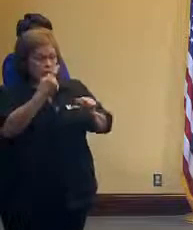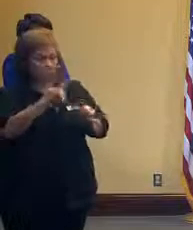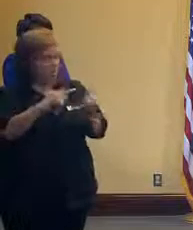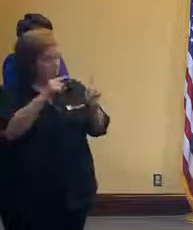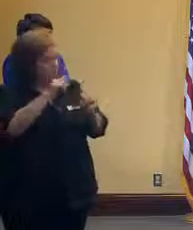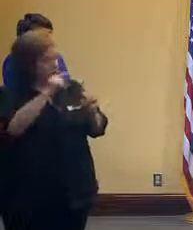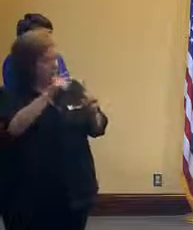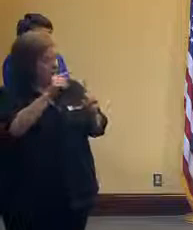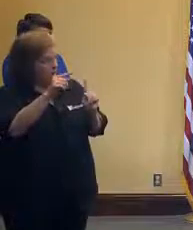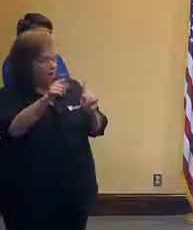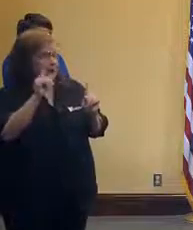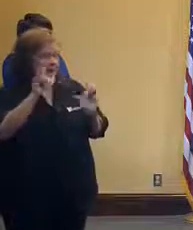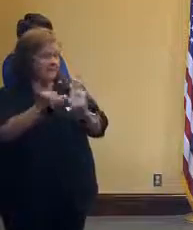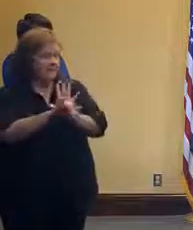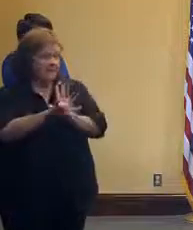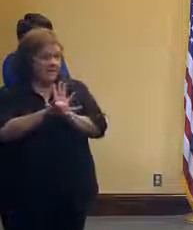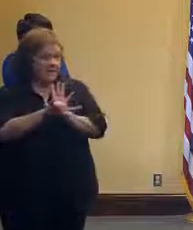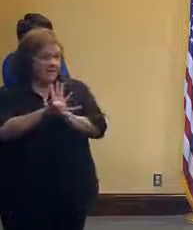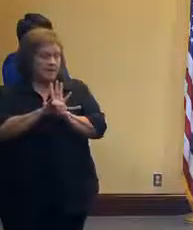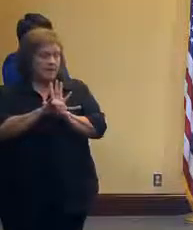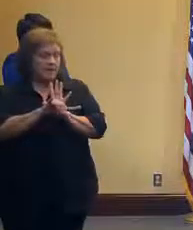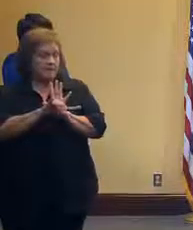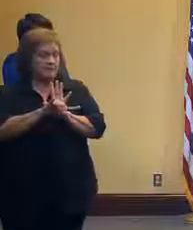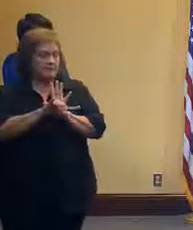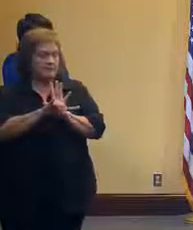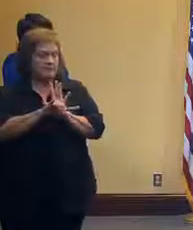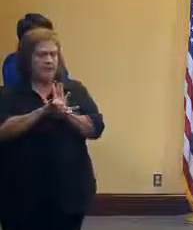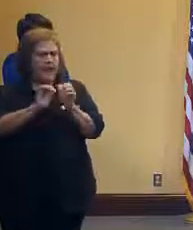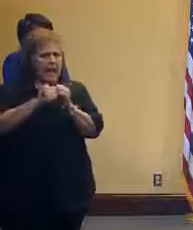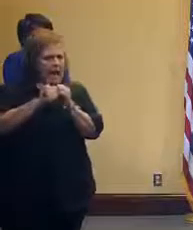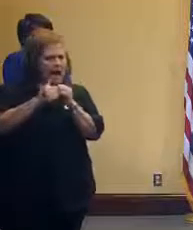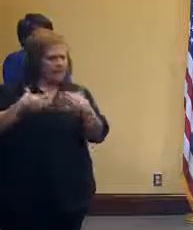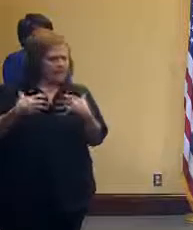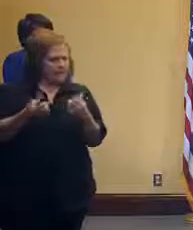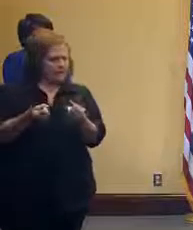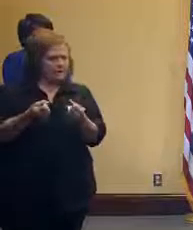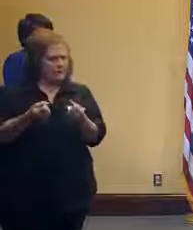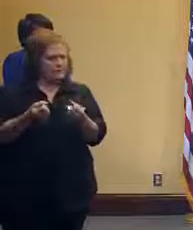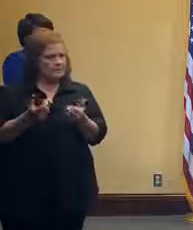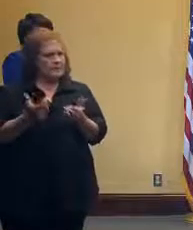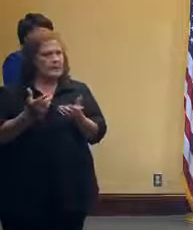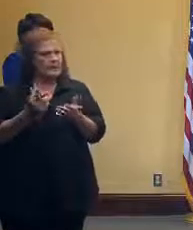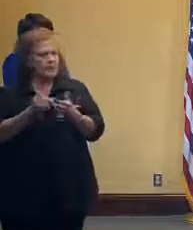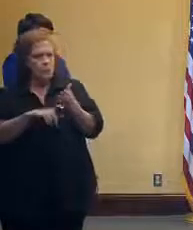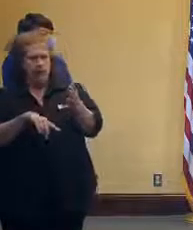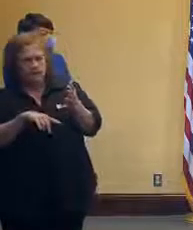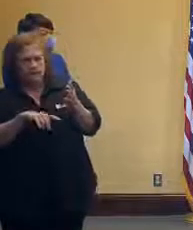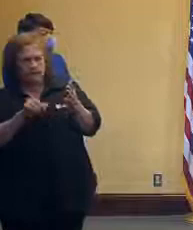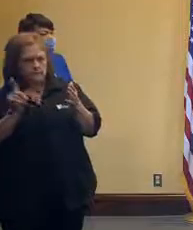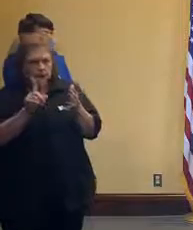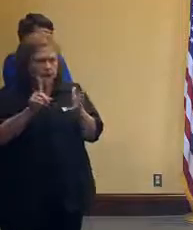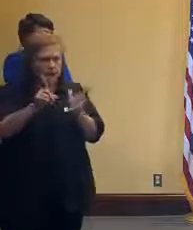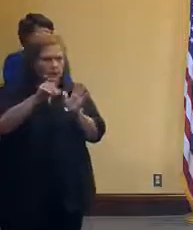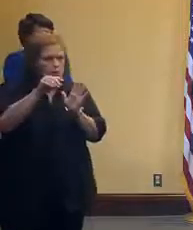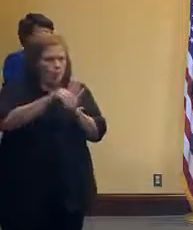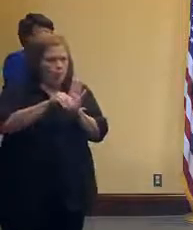identify are the options of recovery. What seems to fit New Orleans well based on our modeling is the muted